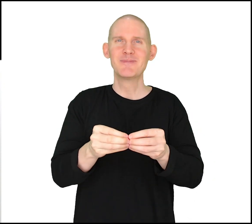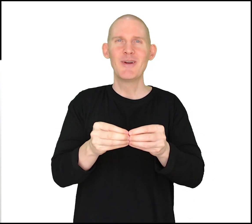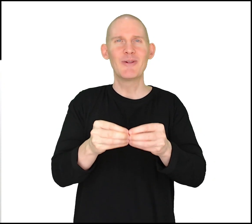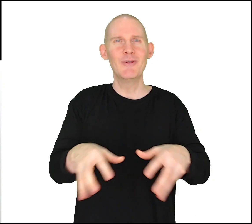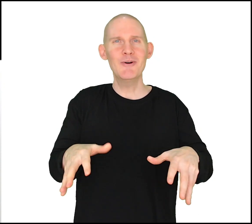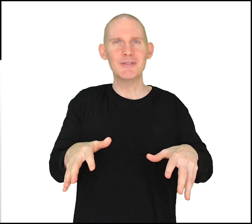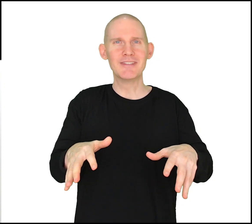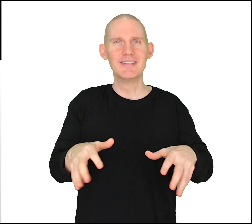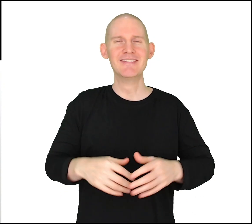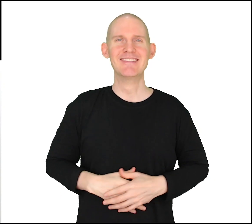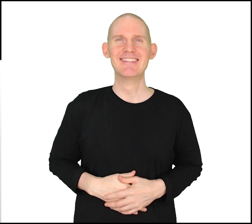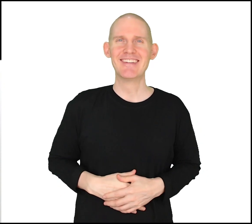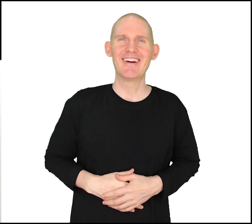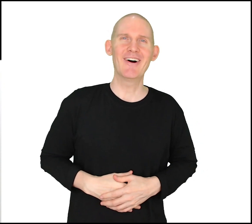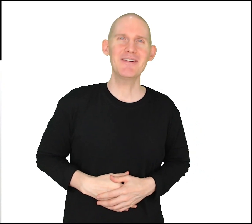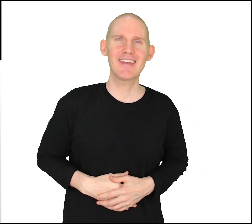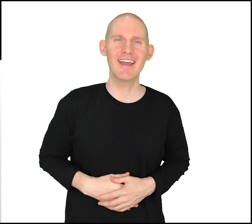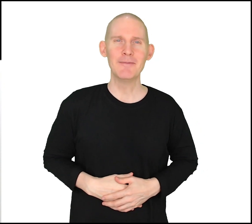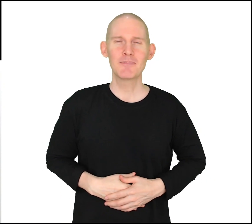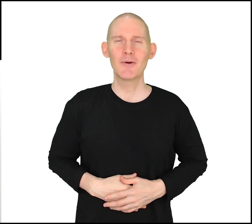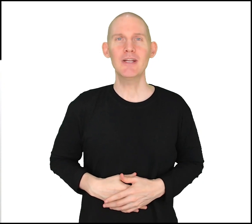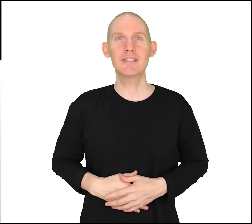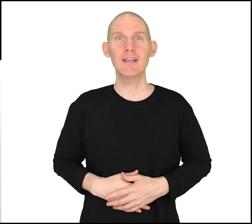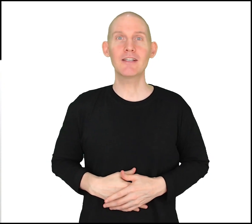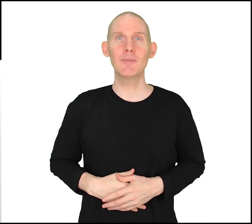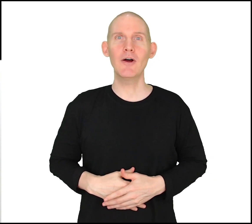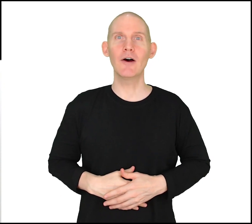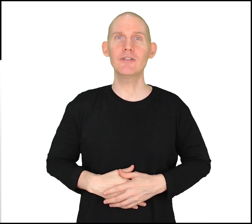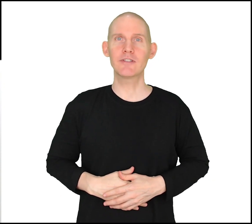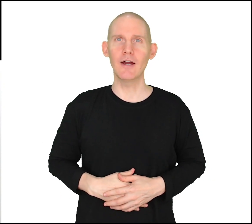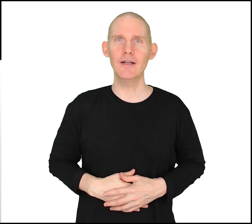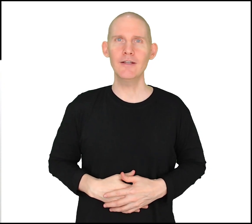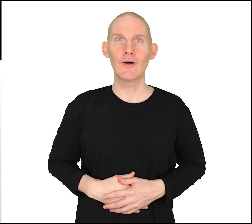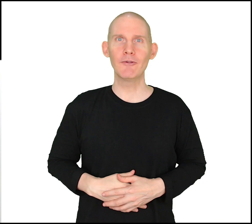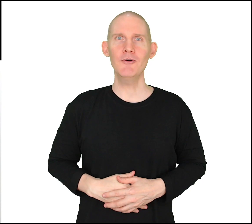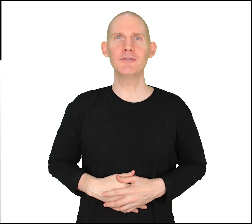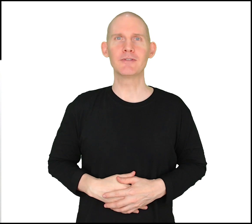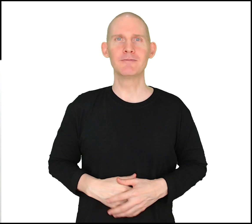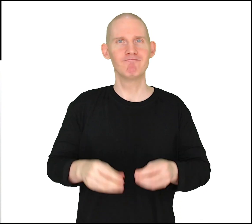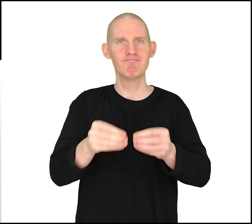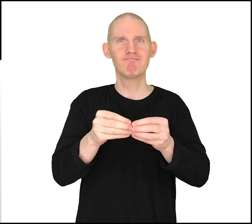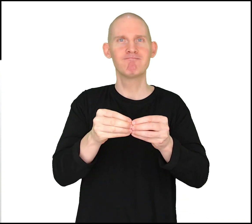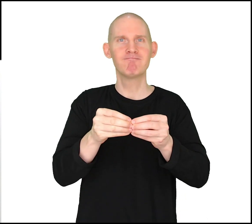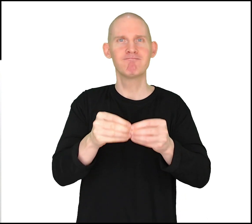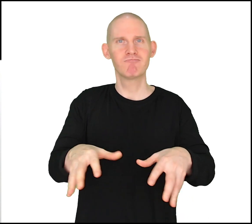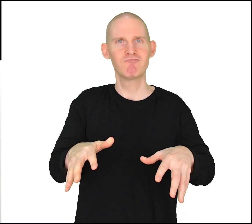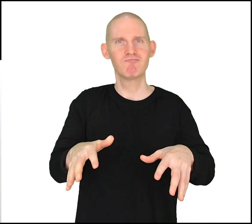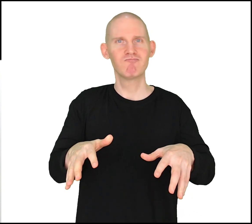Lose. Okay, we just talked about how to sign lose.